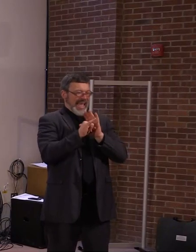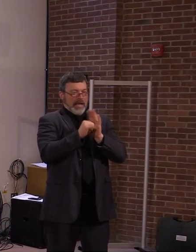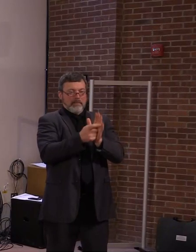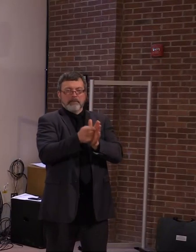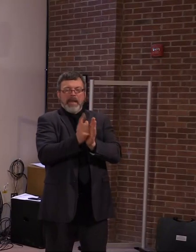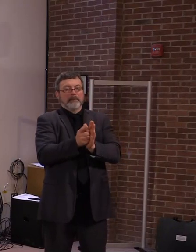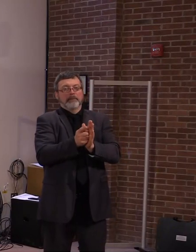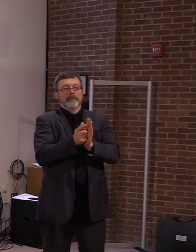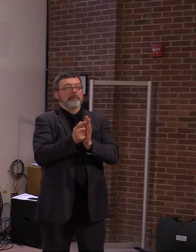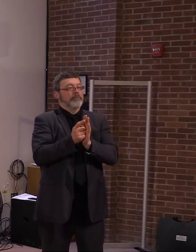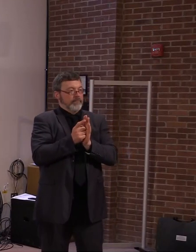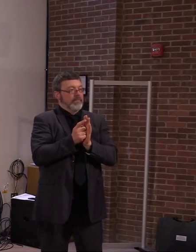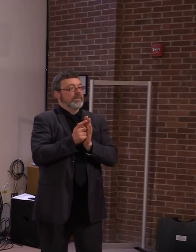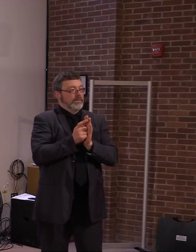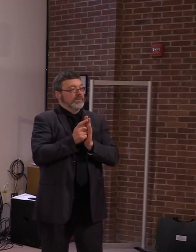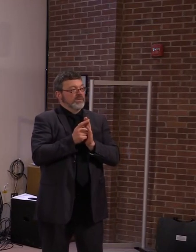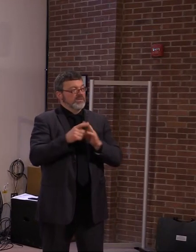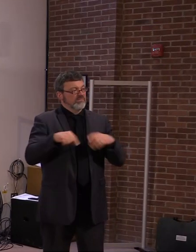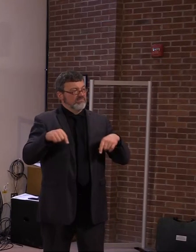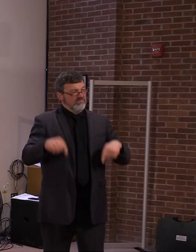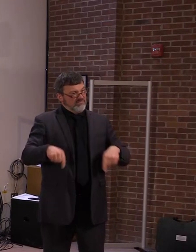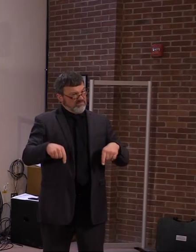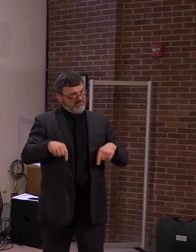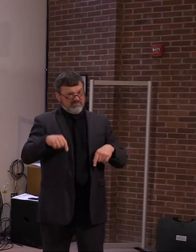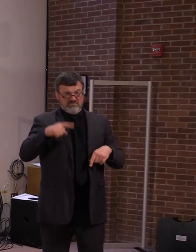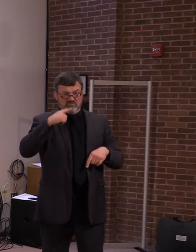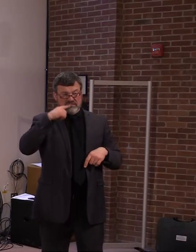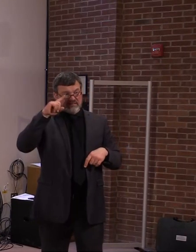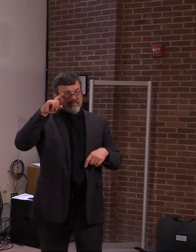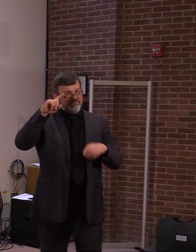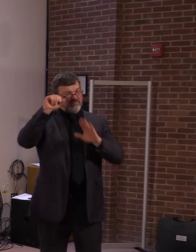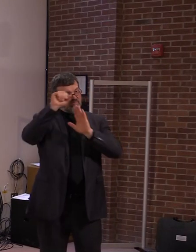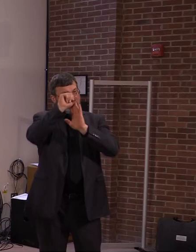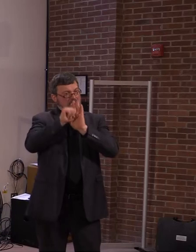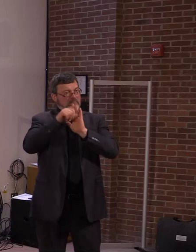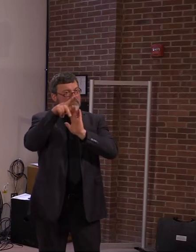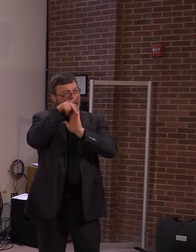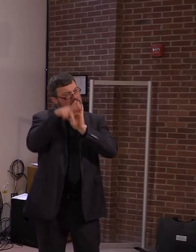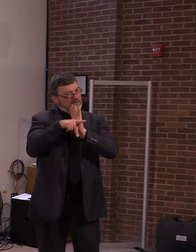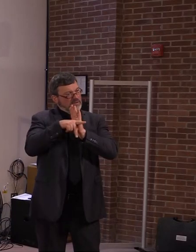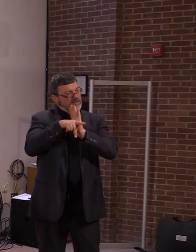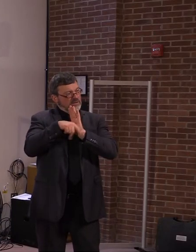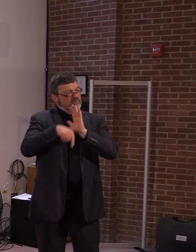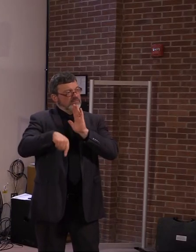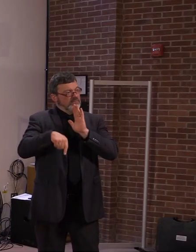sort of policy. It's a little bit more stringent in corrections